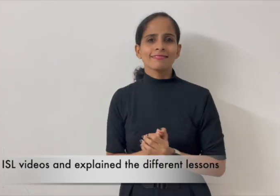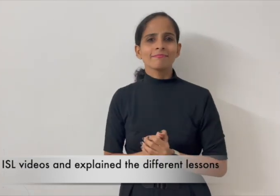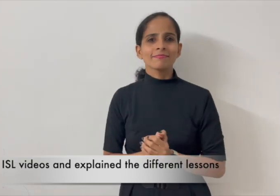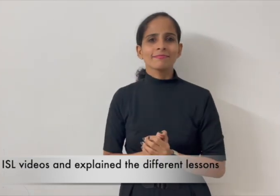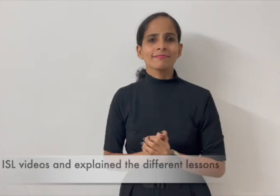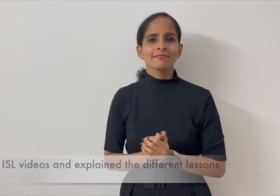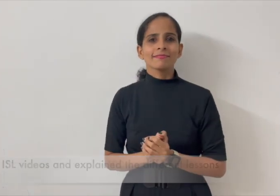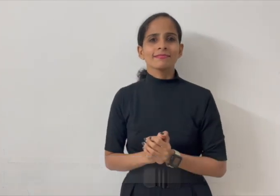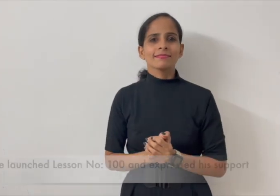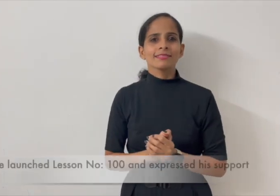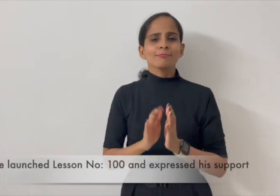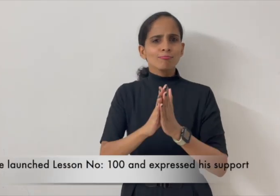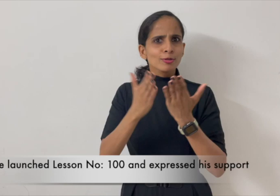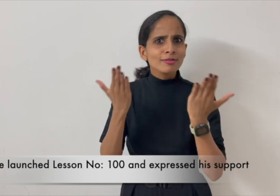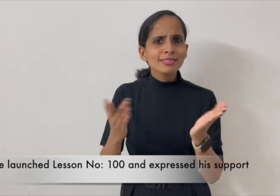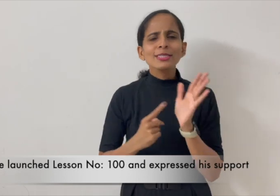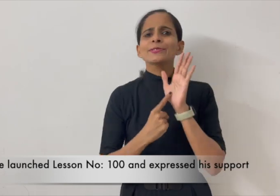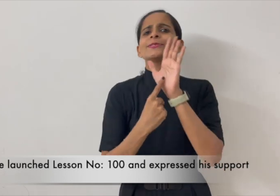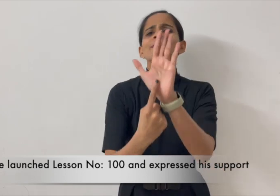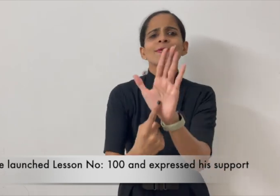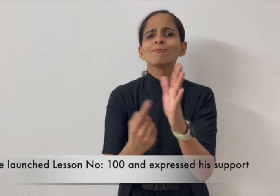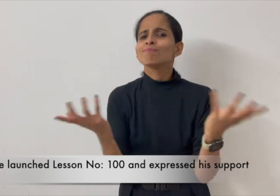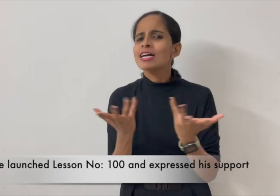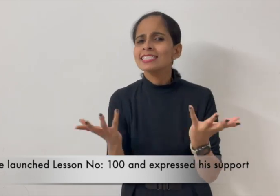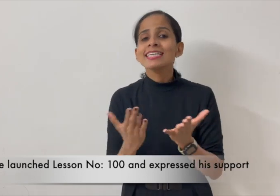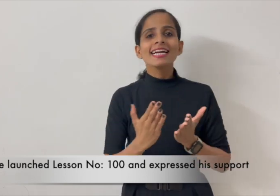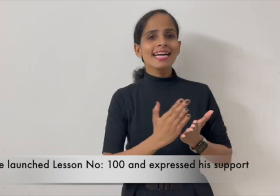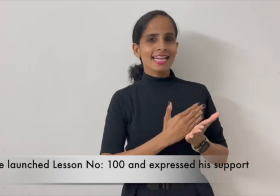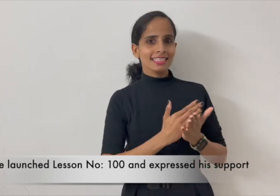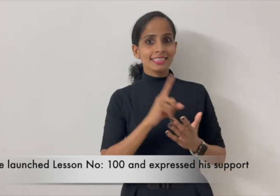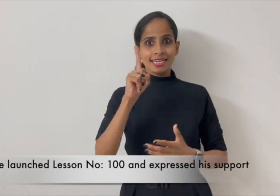And he launched lesson number 100